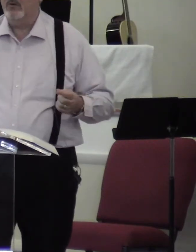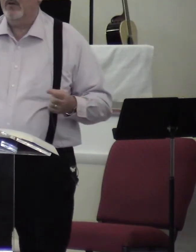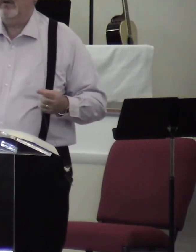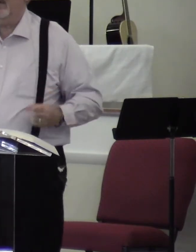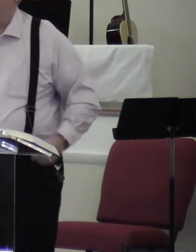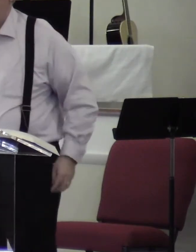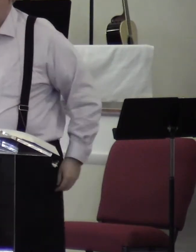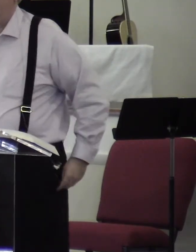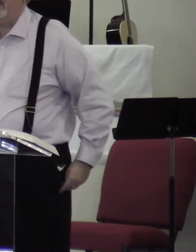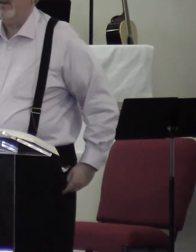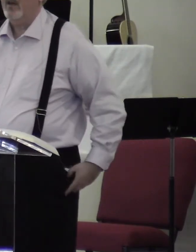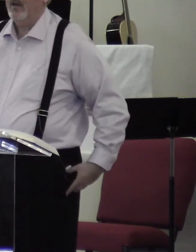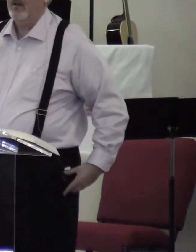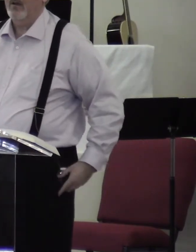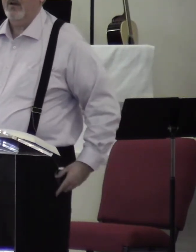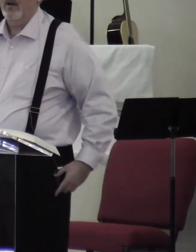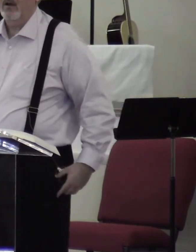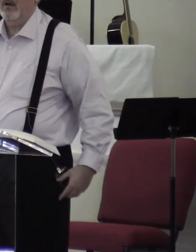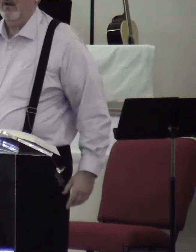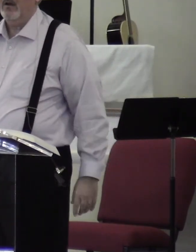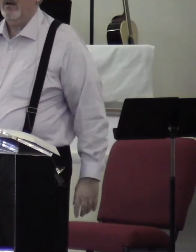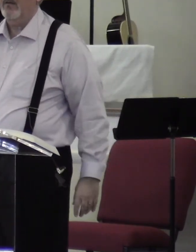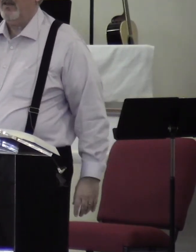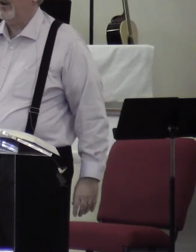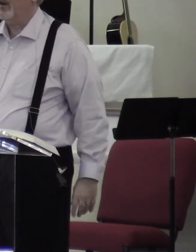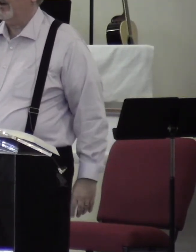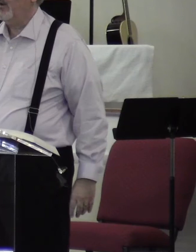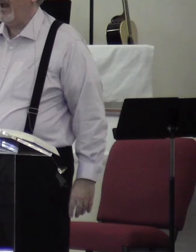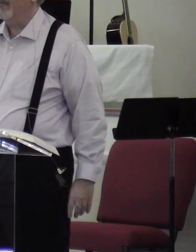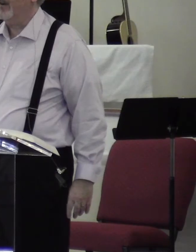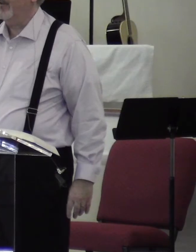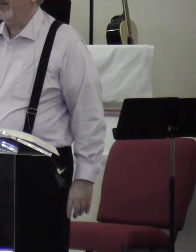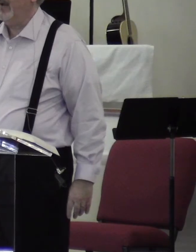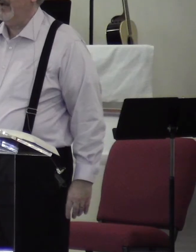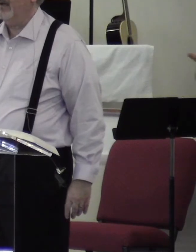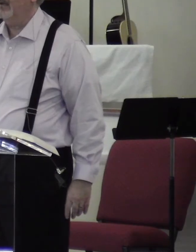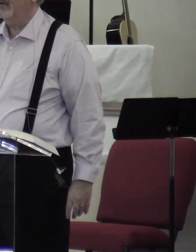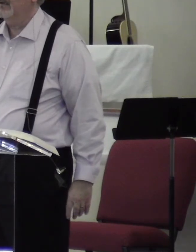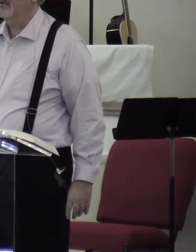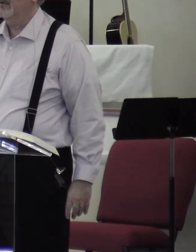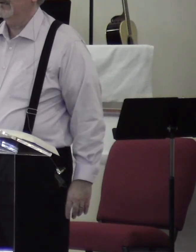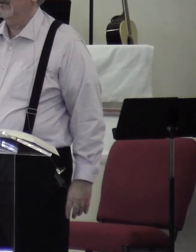people. How many of you think you're going to go to Africa